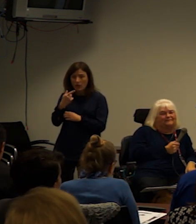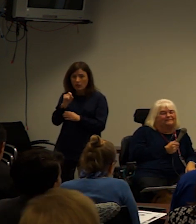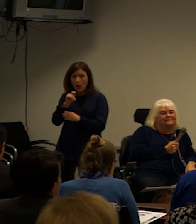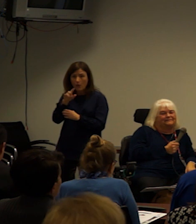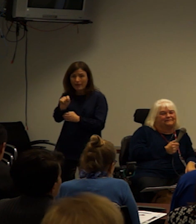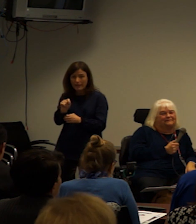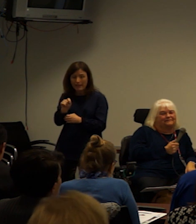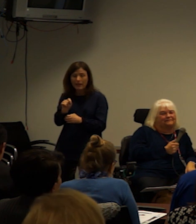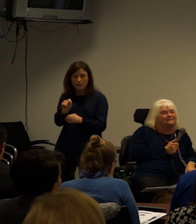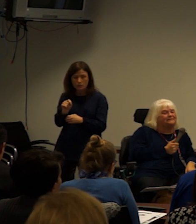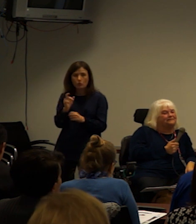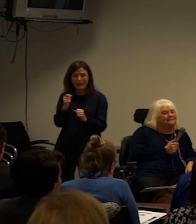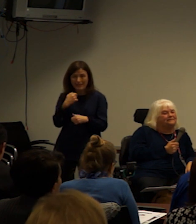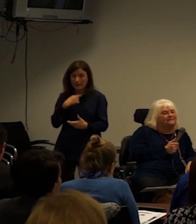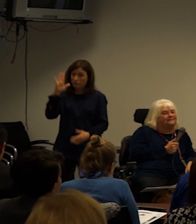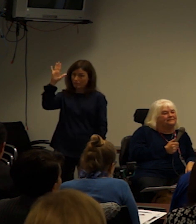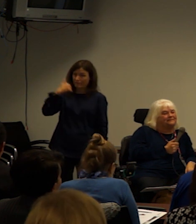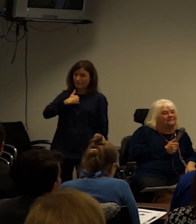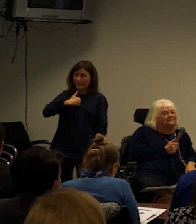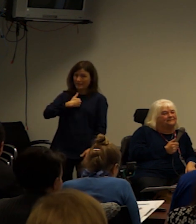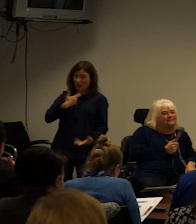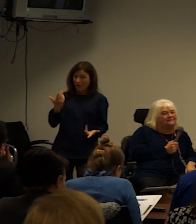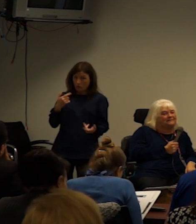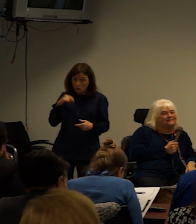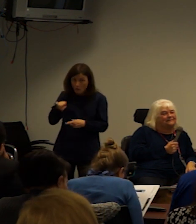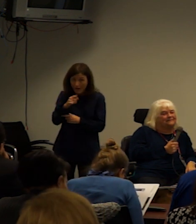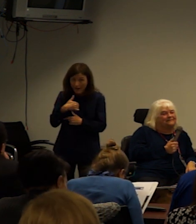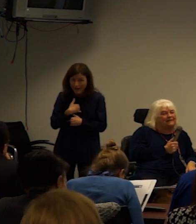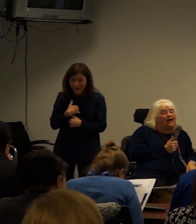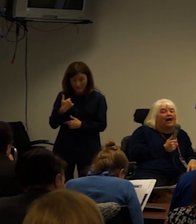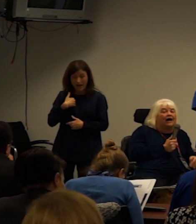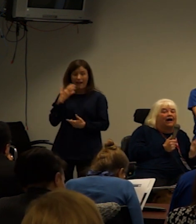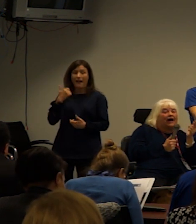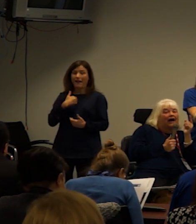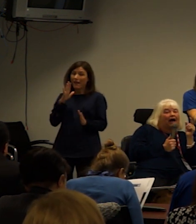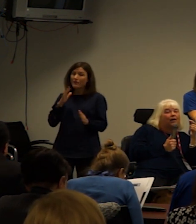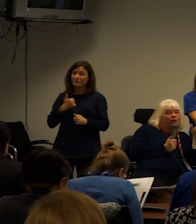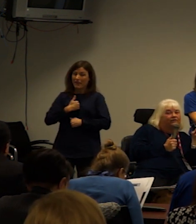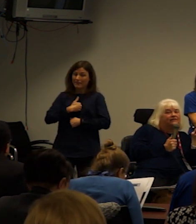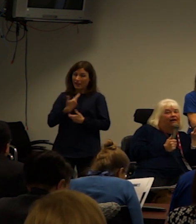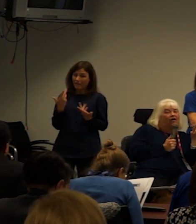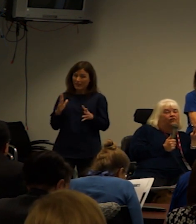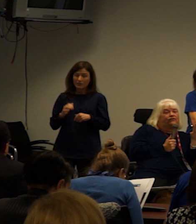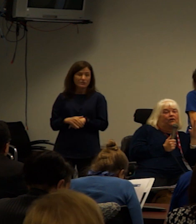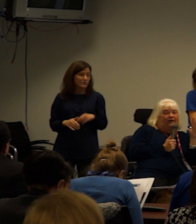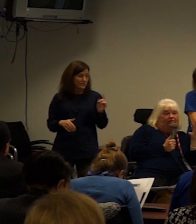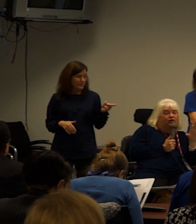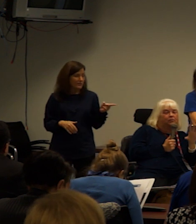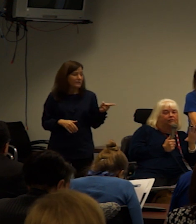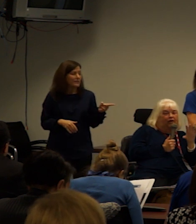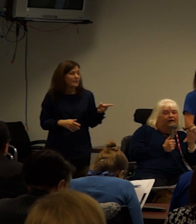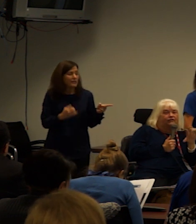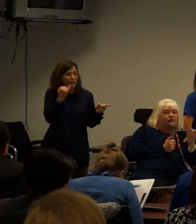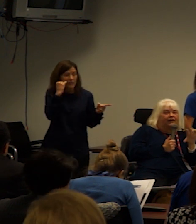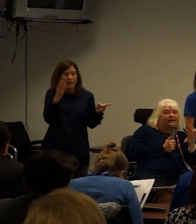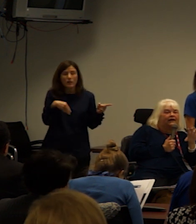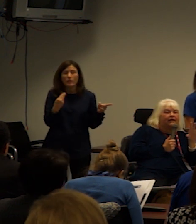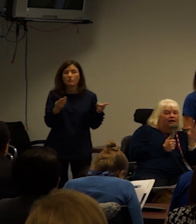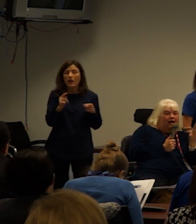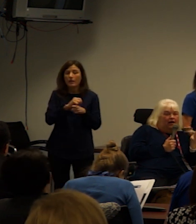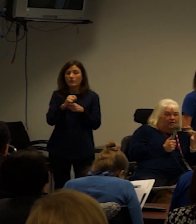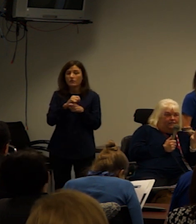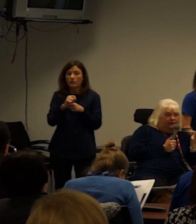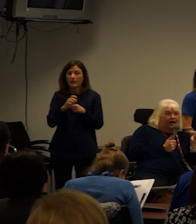kit?" So that you, and then you can go, "I do." Do you? Okay. Get a go kit. I will say also, if you're providing